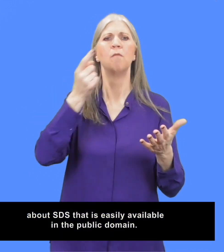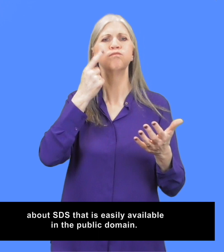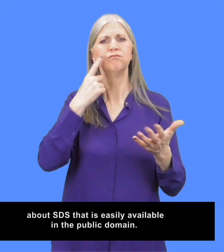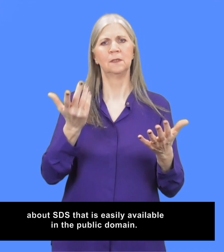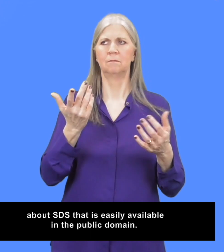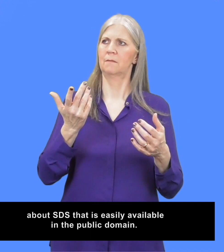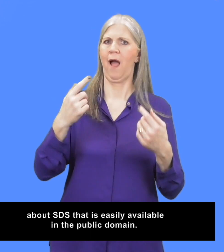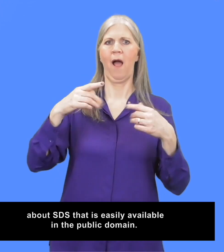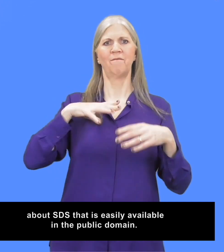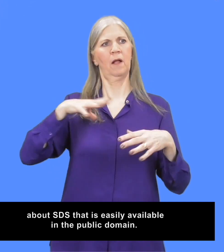domain.